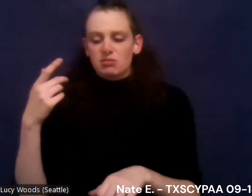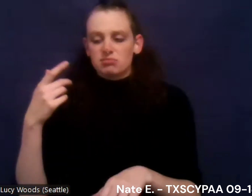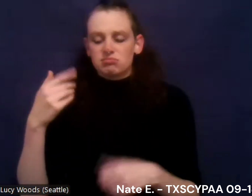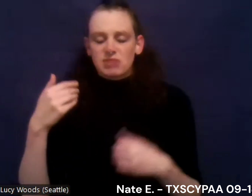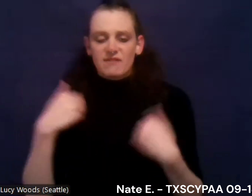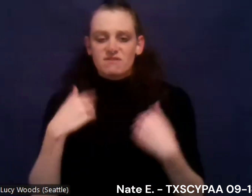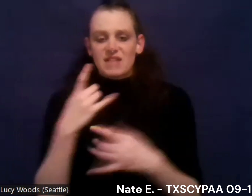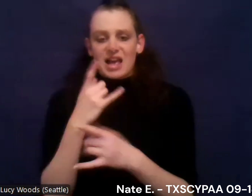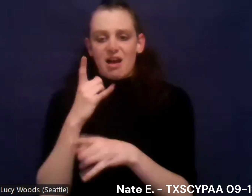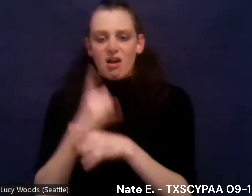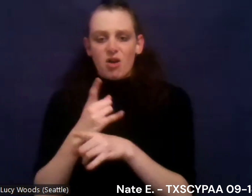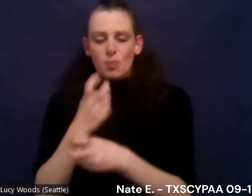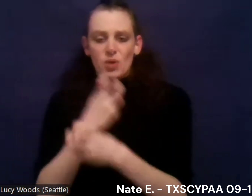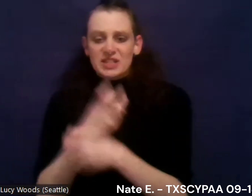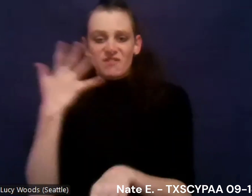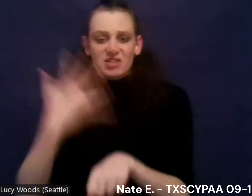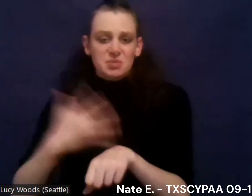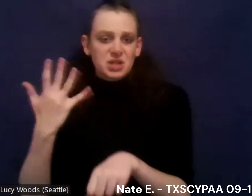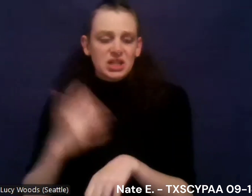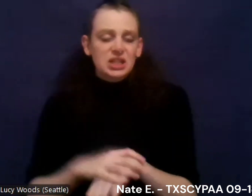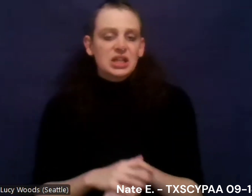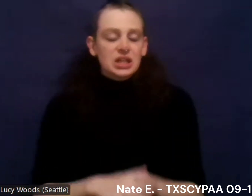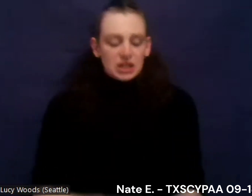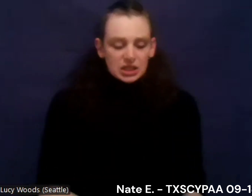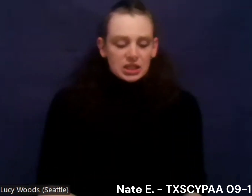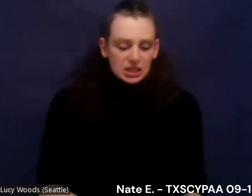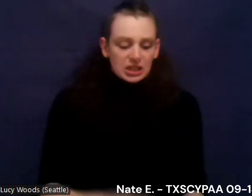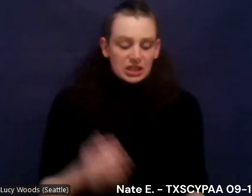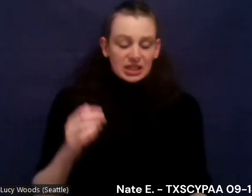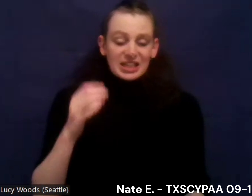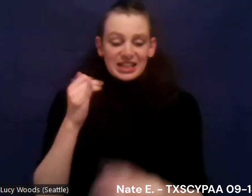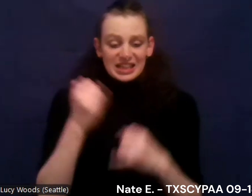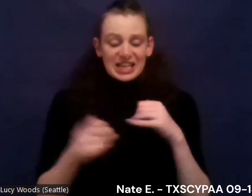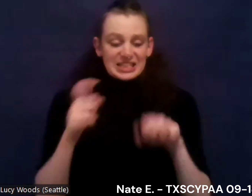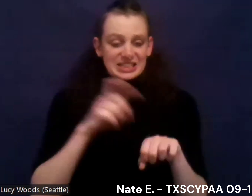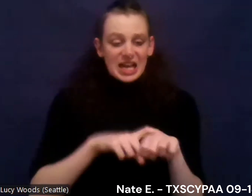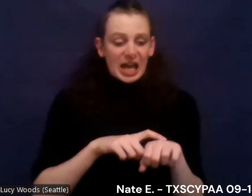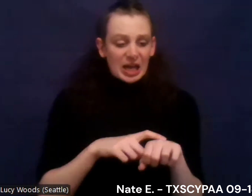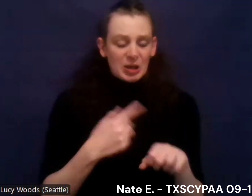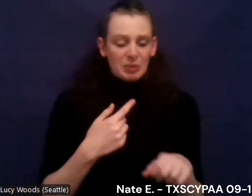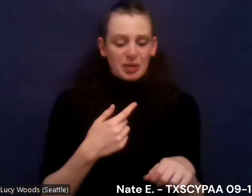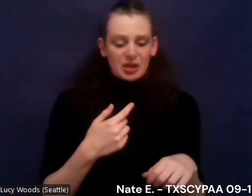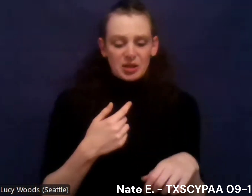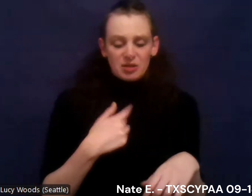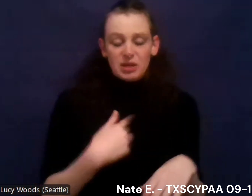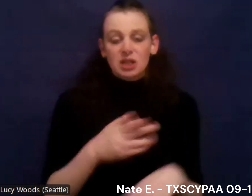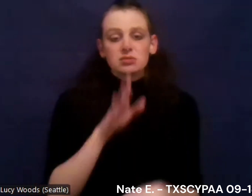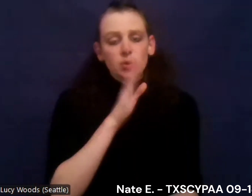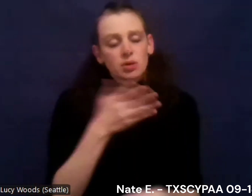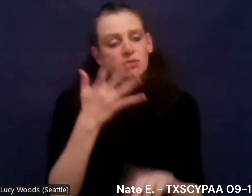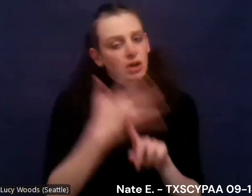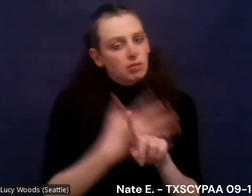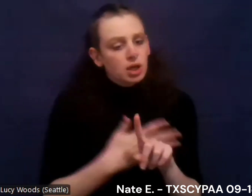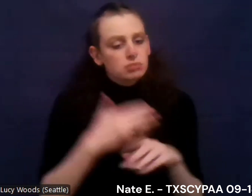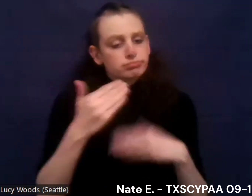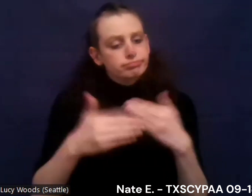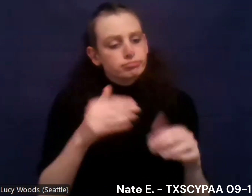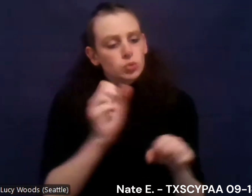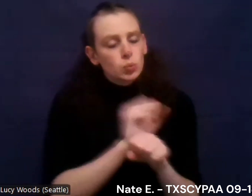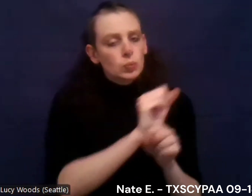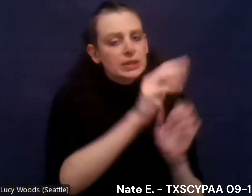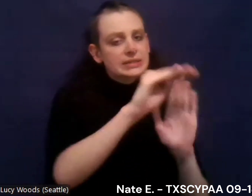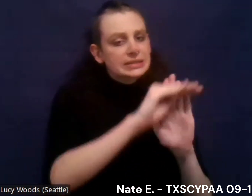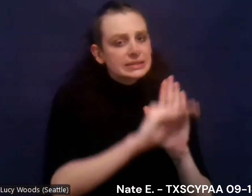And then my last time out, I had a little bit of time sober. I got like 5 months, and I had done a little bit of step work, right? I'd started doing some step work, which was really